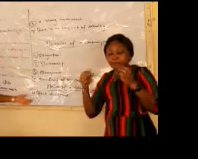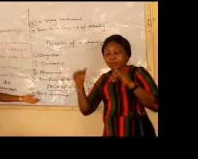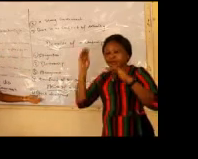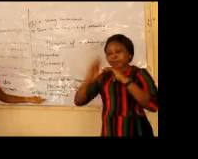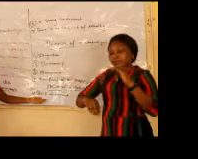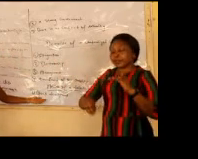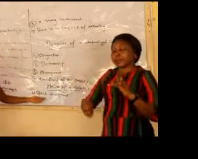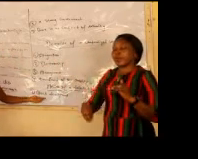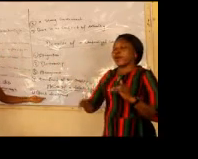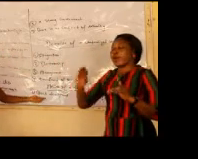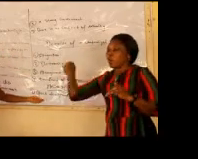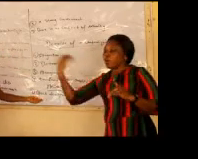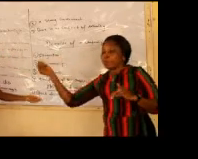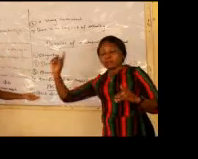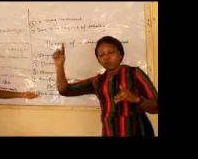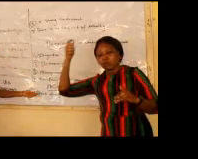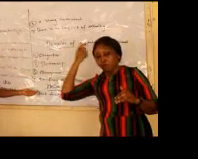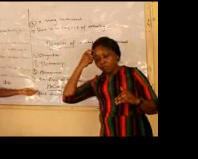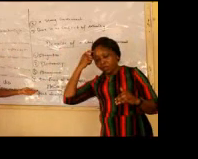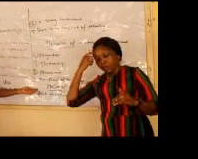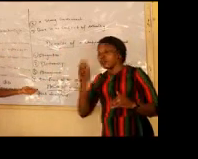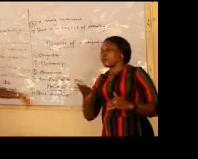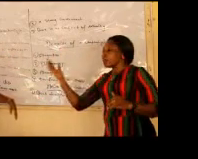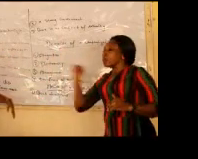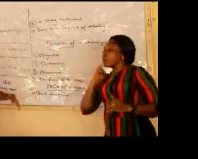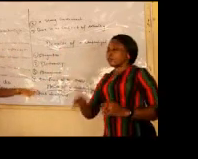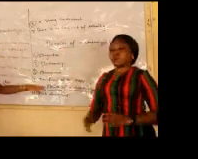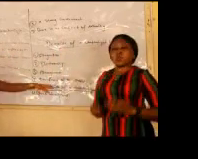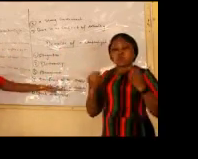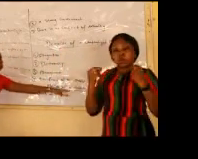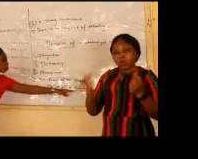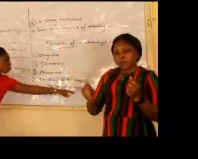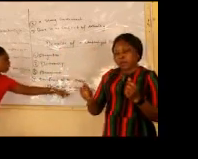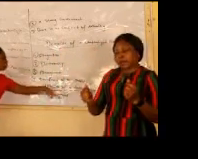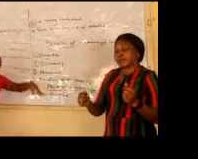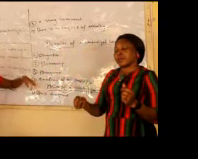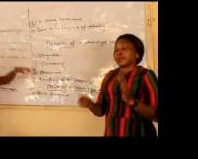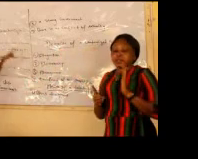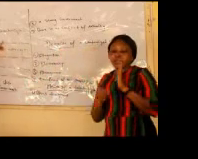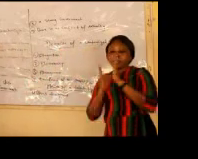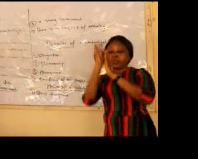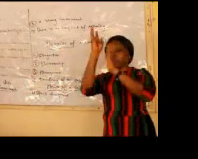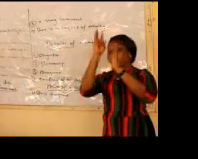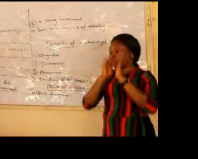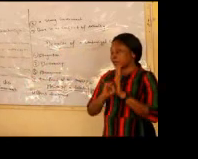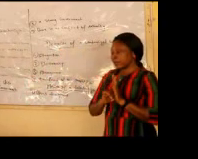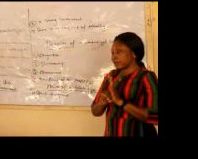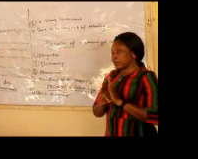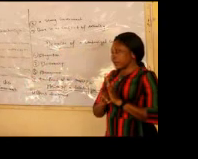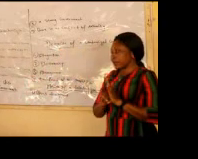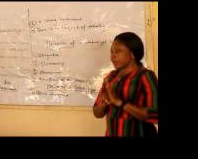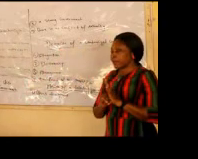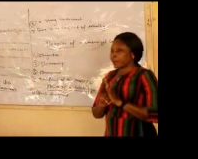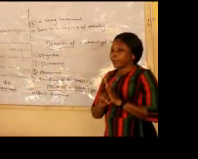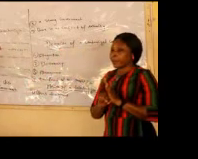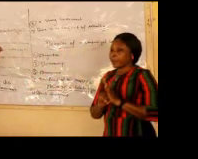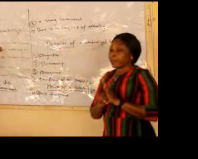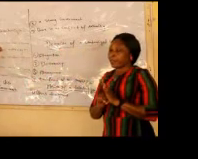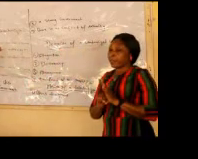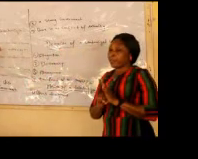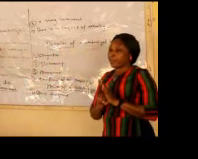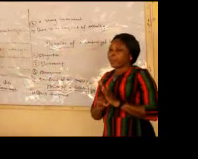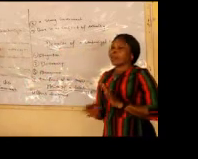why we said in this system there is what? Quick development. Now, they must not wait for the central government to give them the